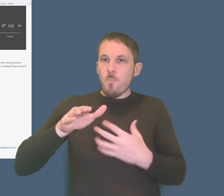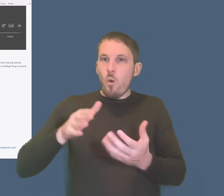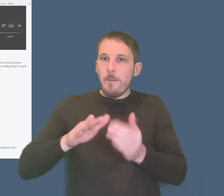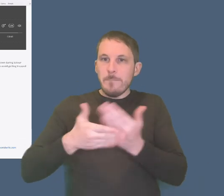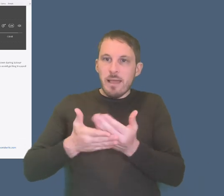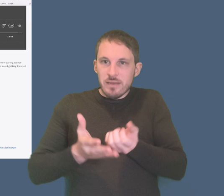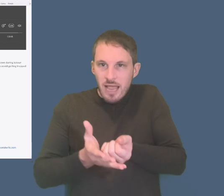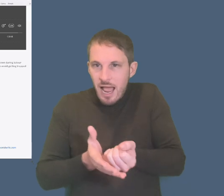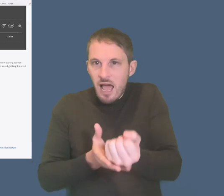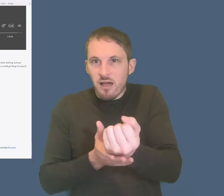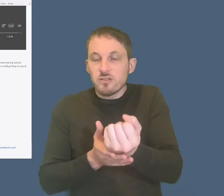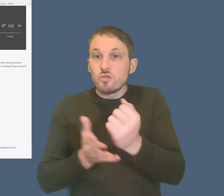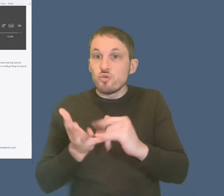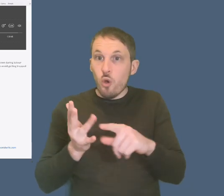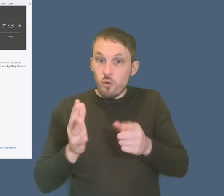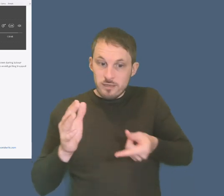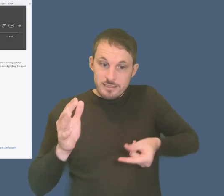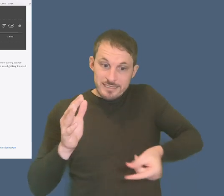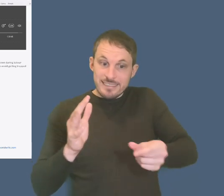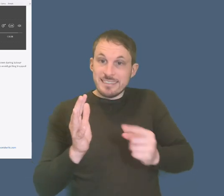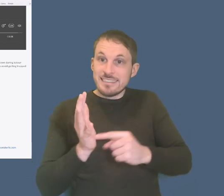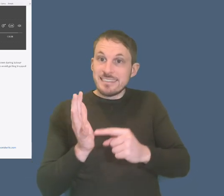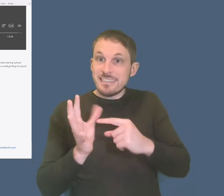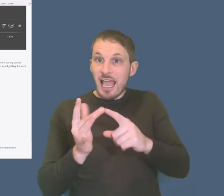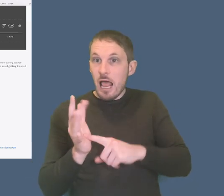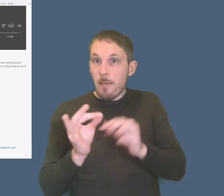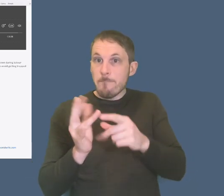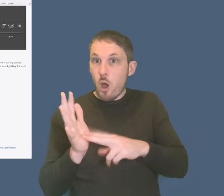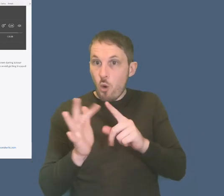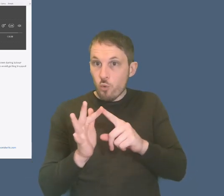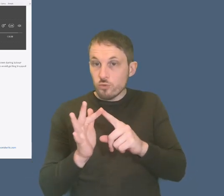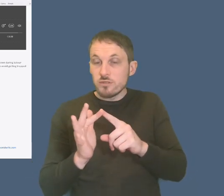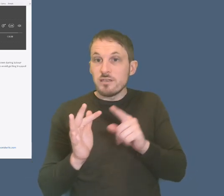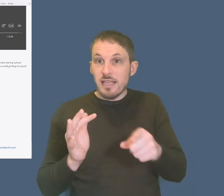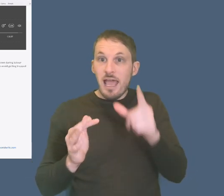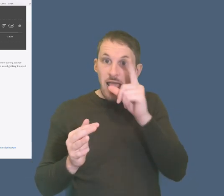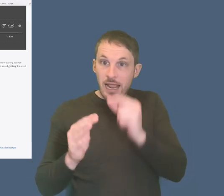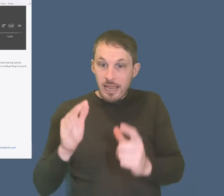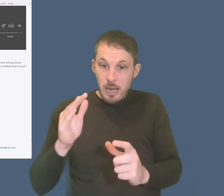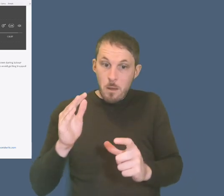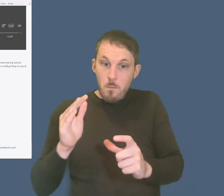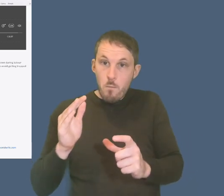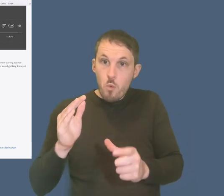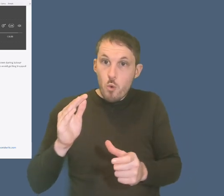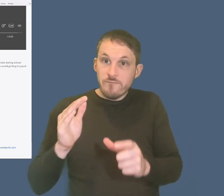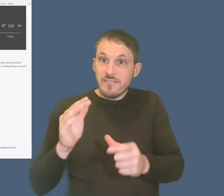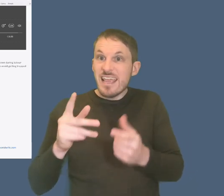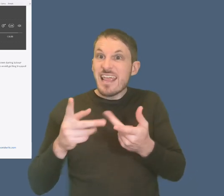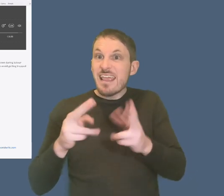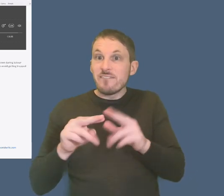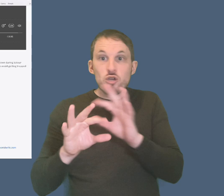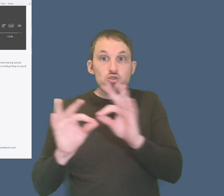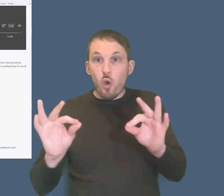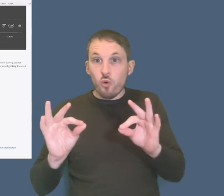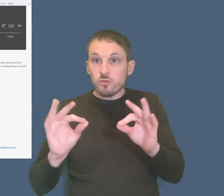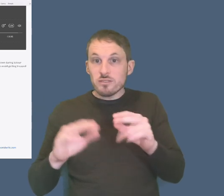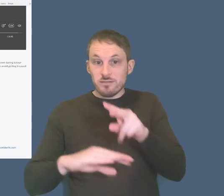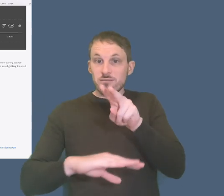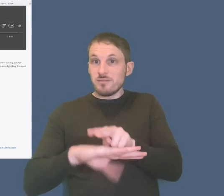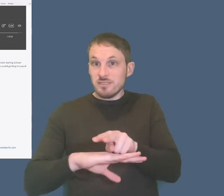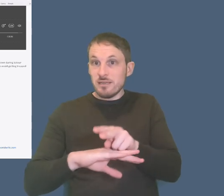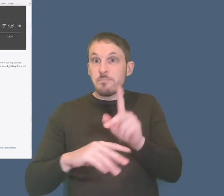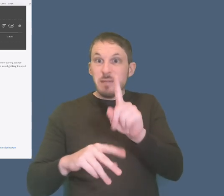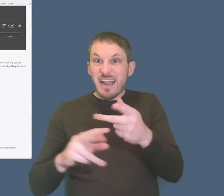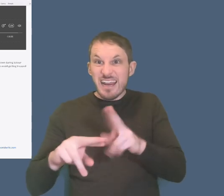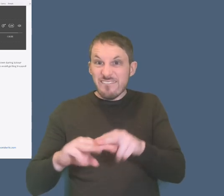your sacrum and tailbone can move and flex if you're not sitting on it or lying on it, but it can't get out of the way if